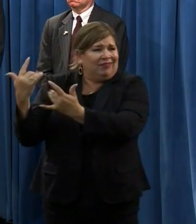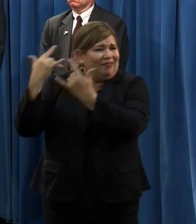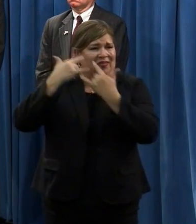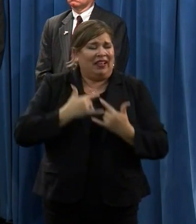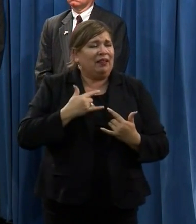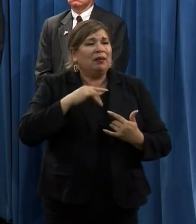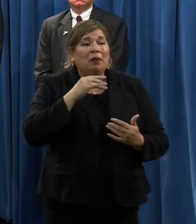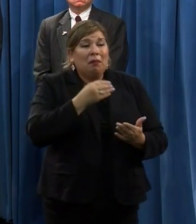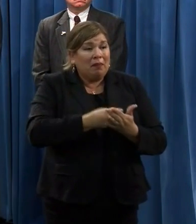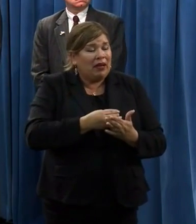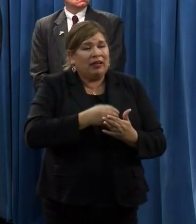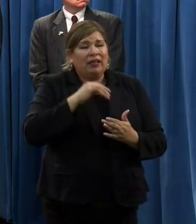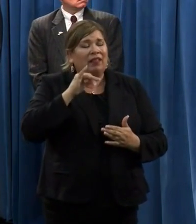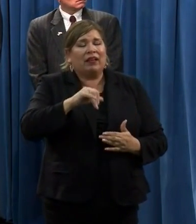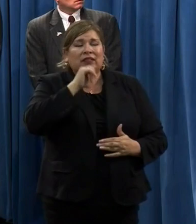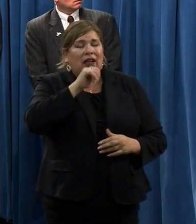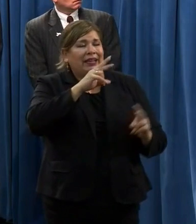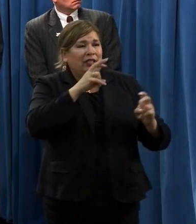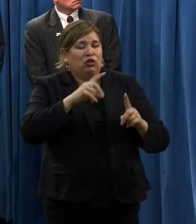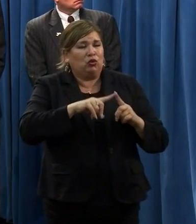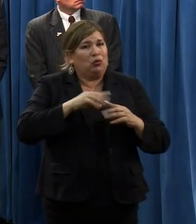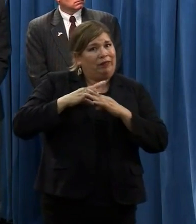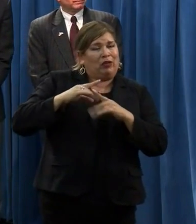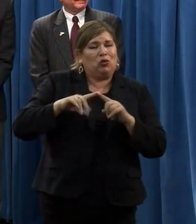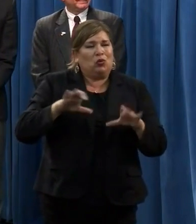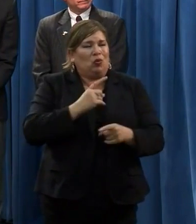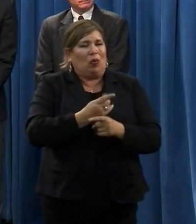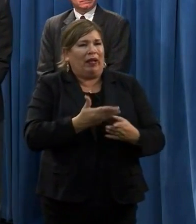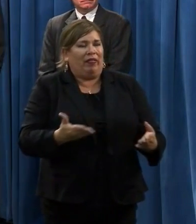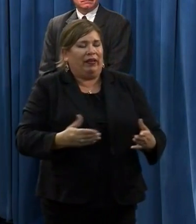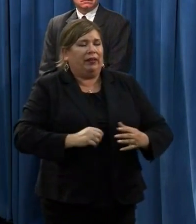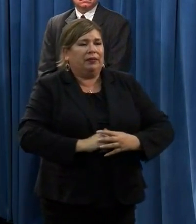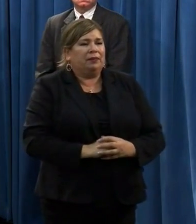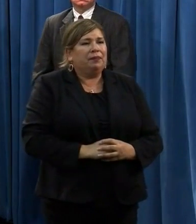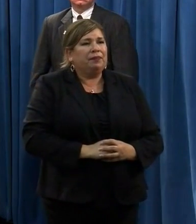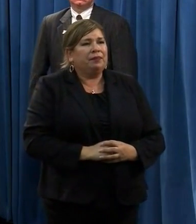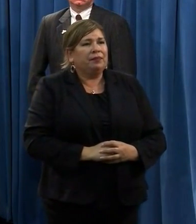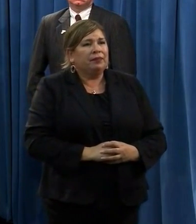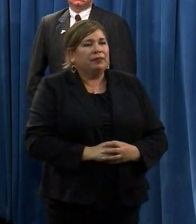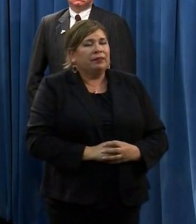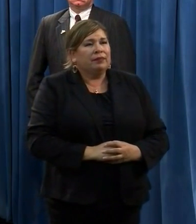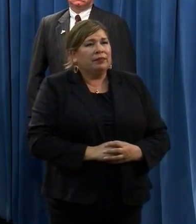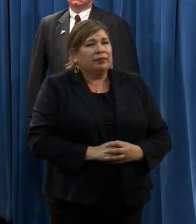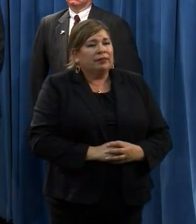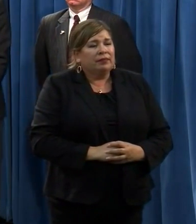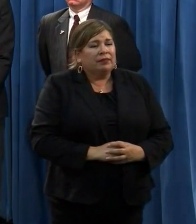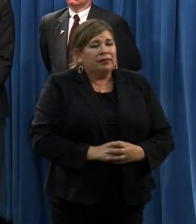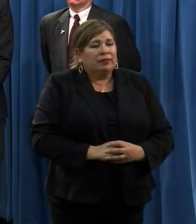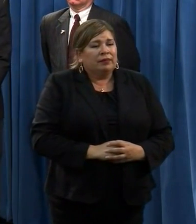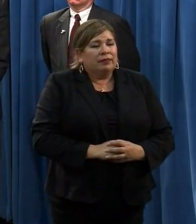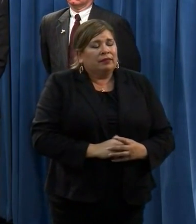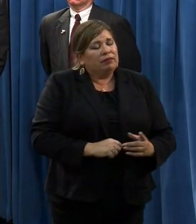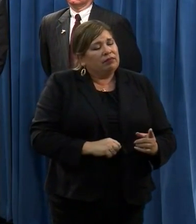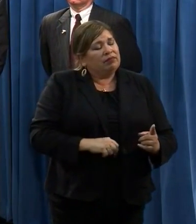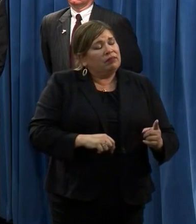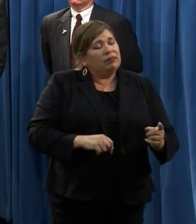an impediment in terms of doing the right thing. Some people have been very critical of President Trump and his administration's response to